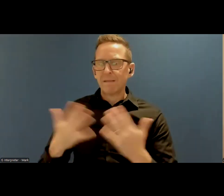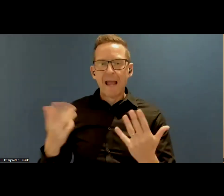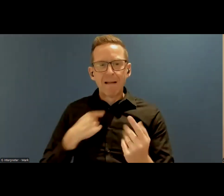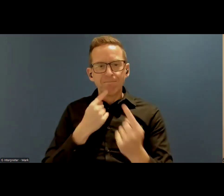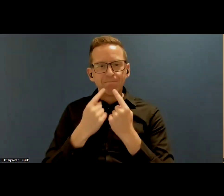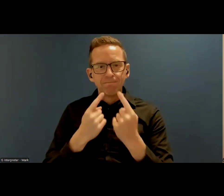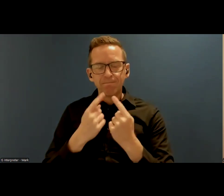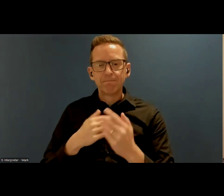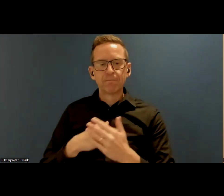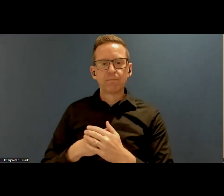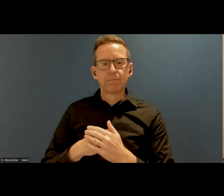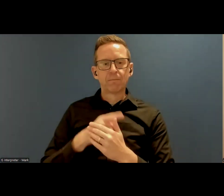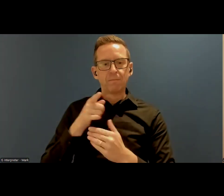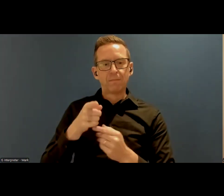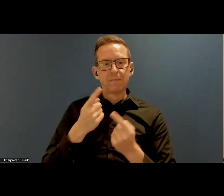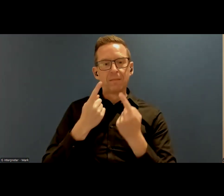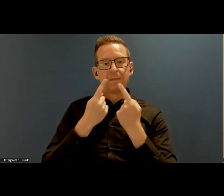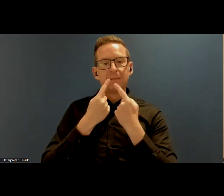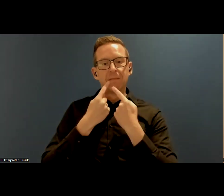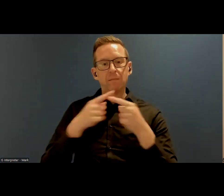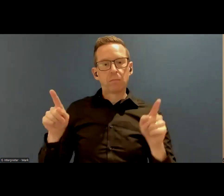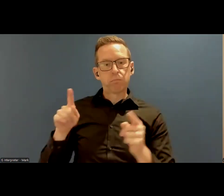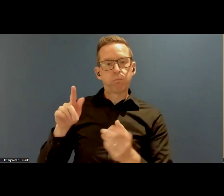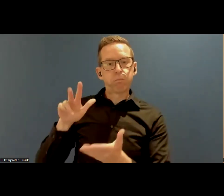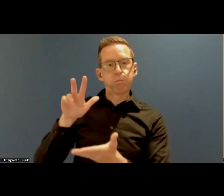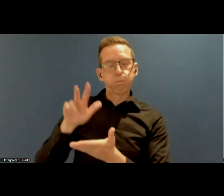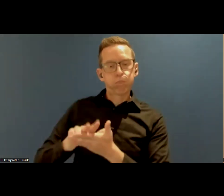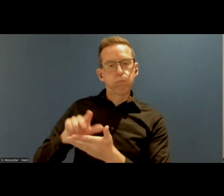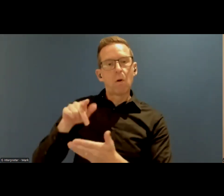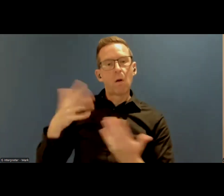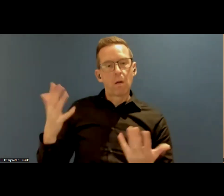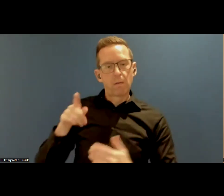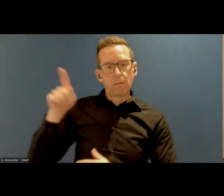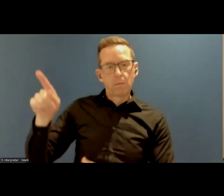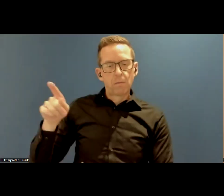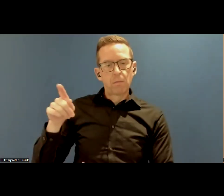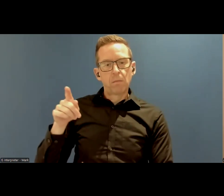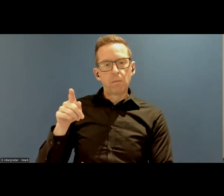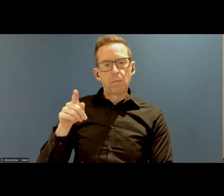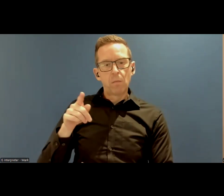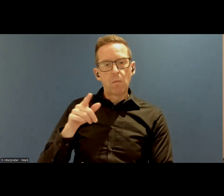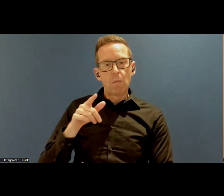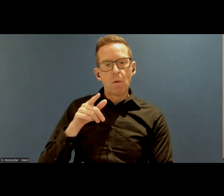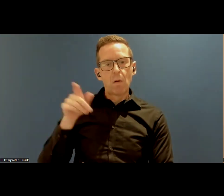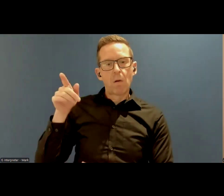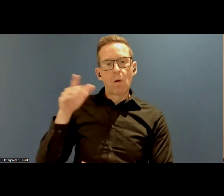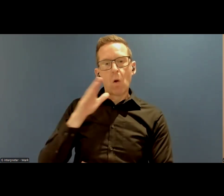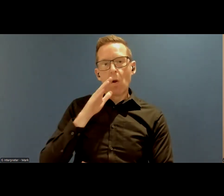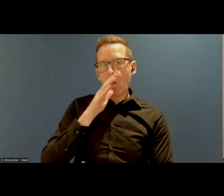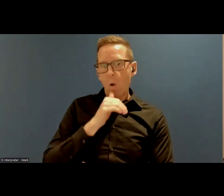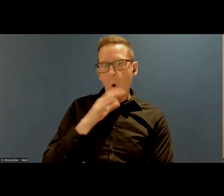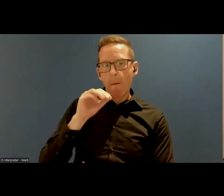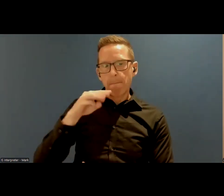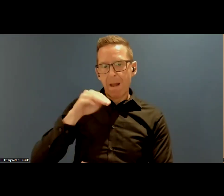Amman-Berlin Declaration, we're actually going to Amman now for our speaker, Dr.